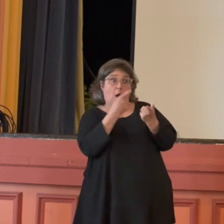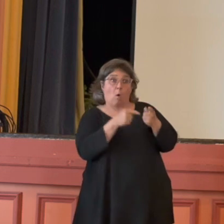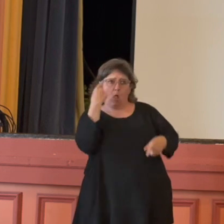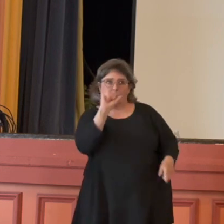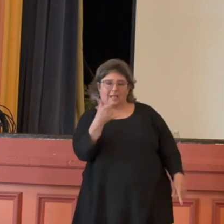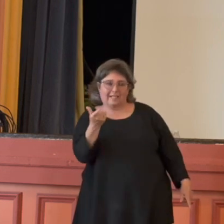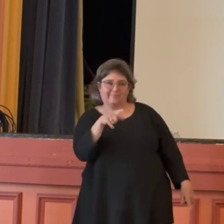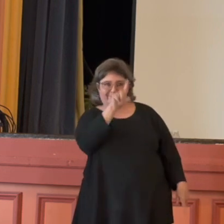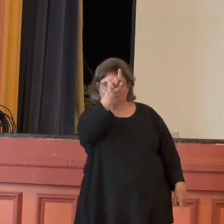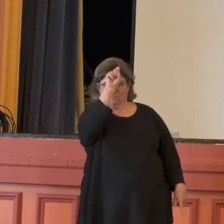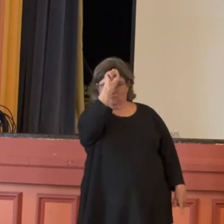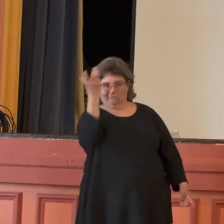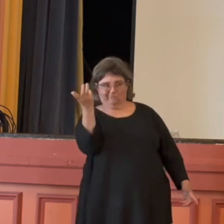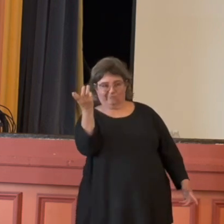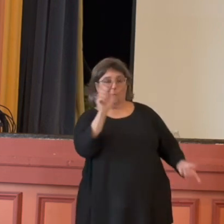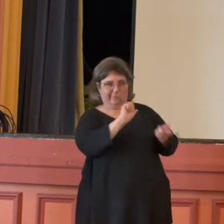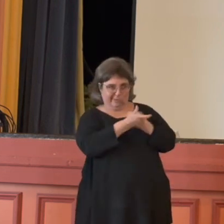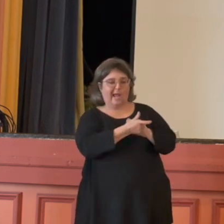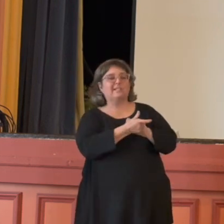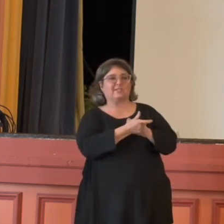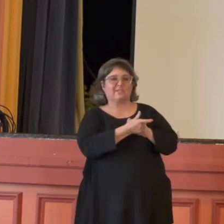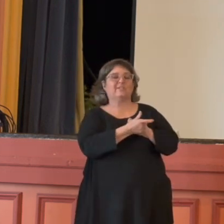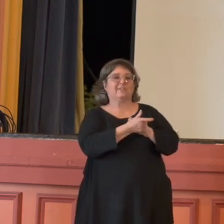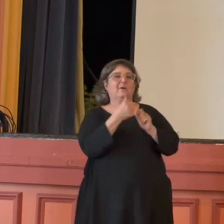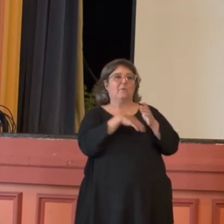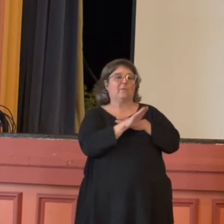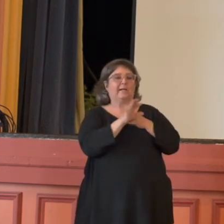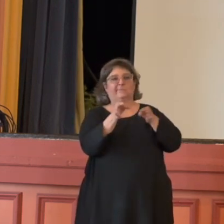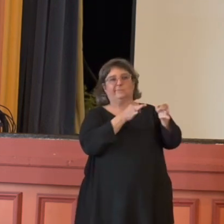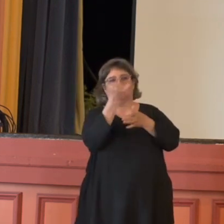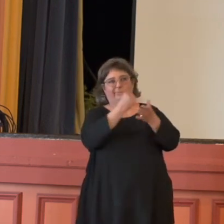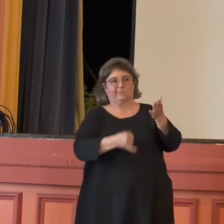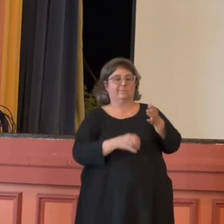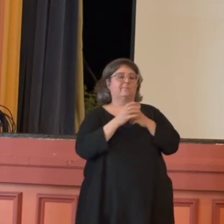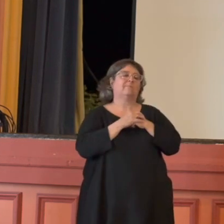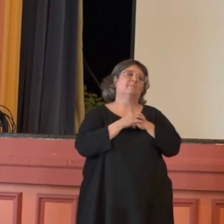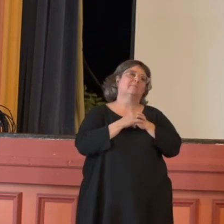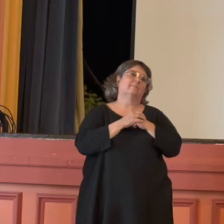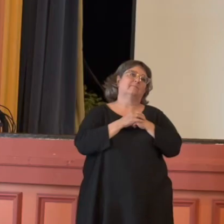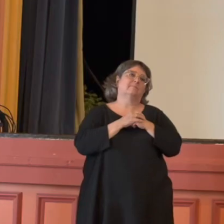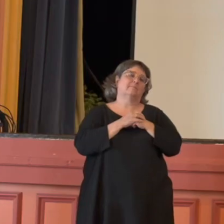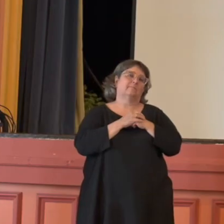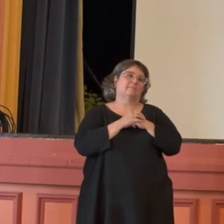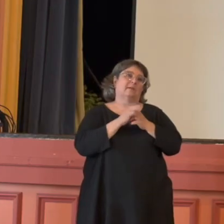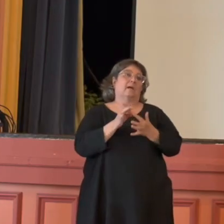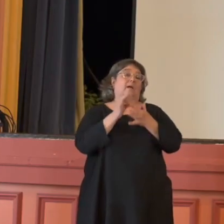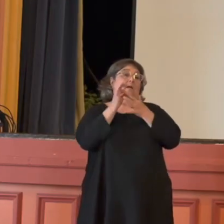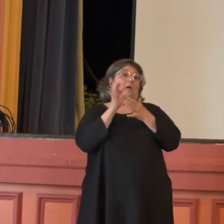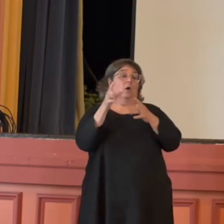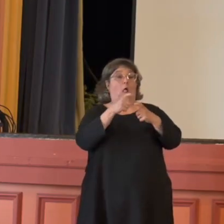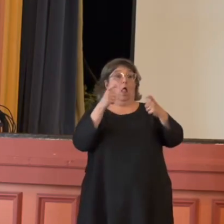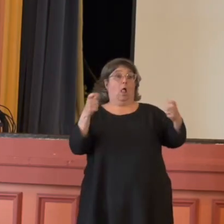look like is going to change as we get into detailed design. And especially with